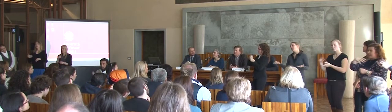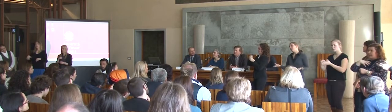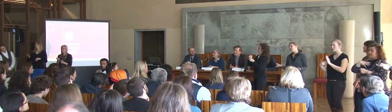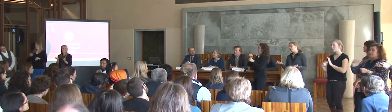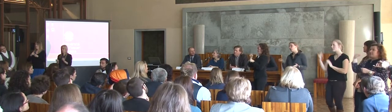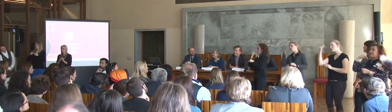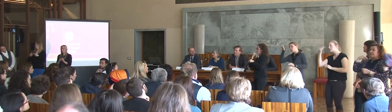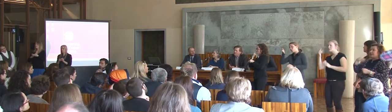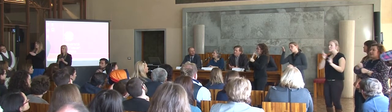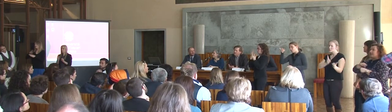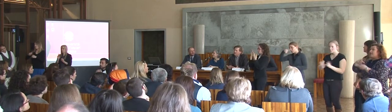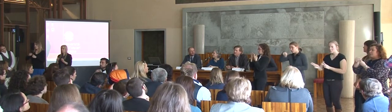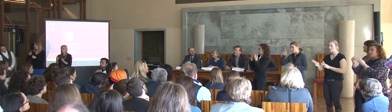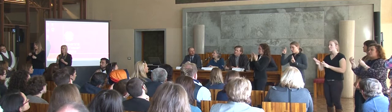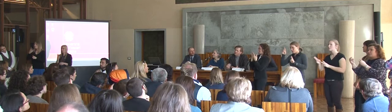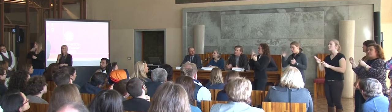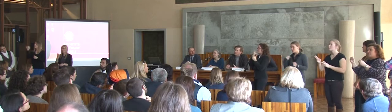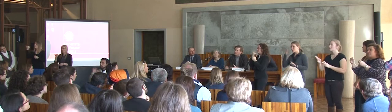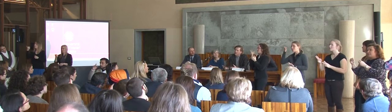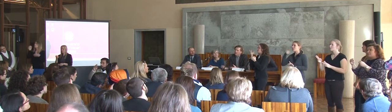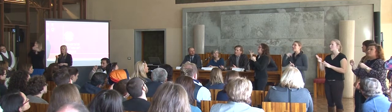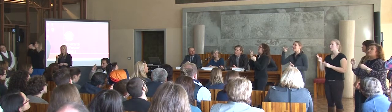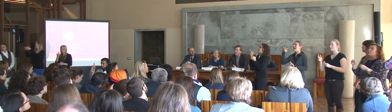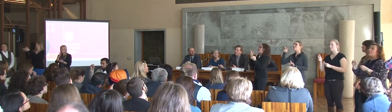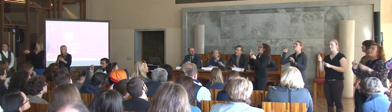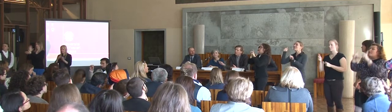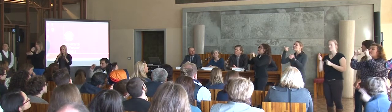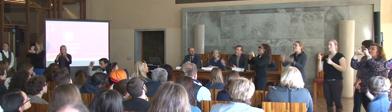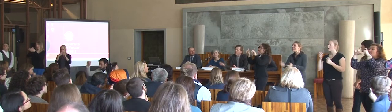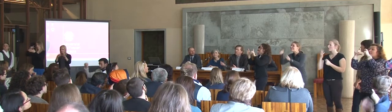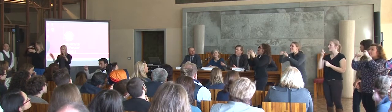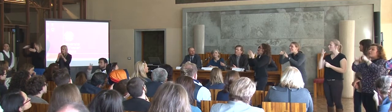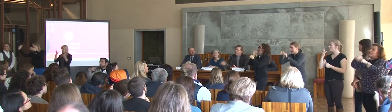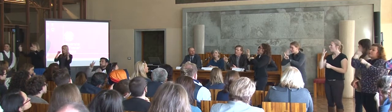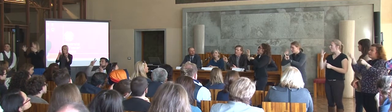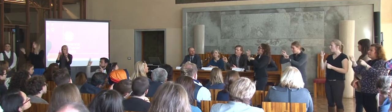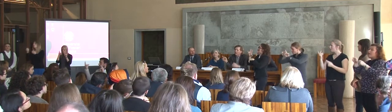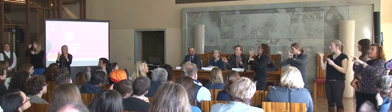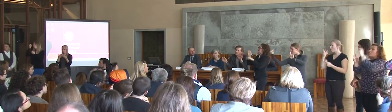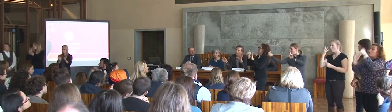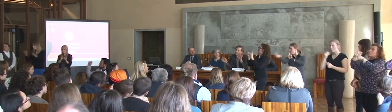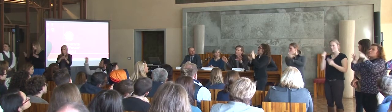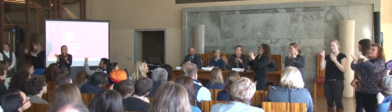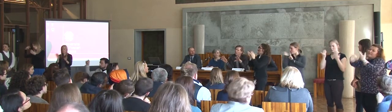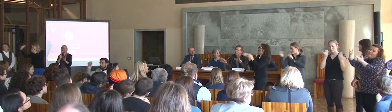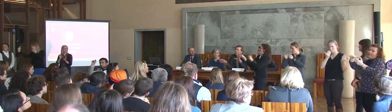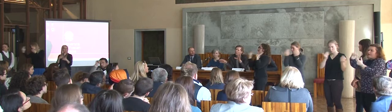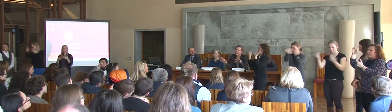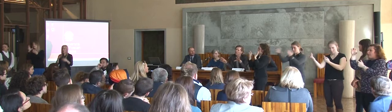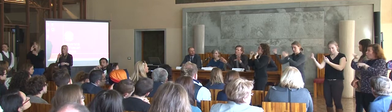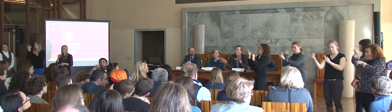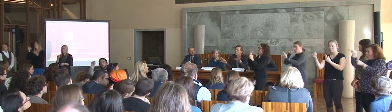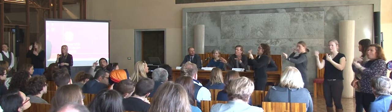the possibility of 360 degree pictures, where you could take a picture in a museum, in a room, and make hotspots on all